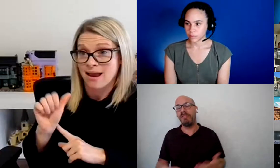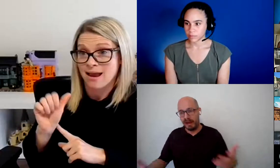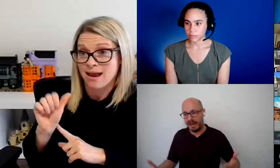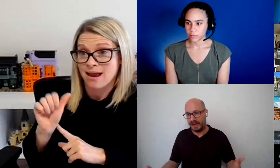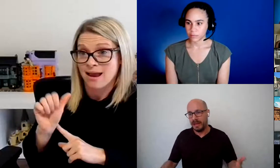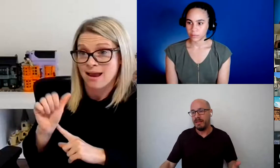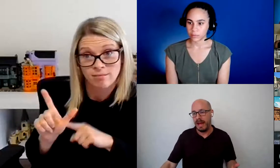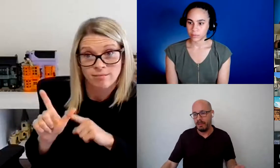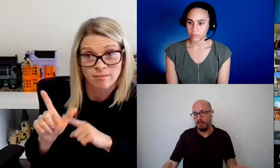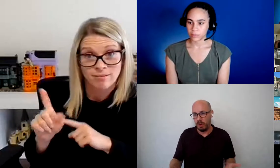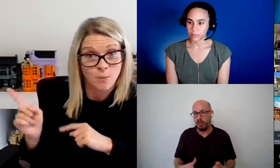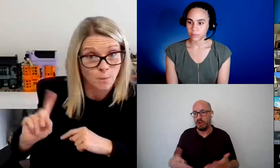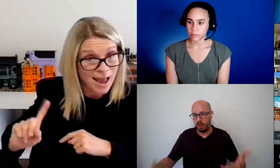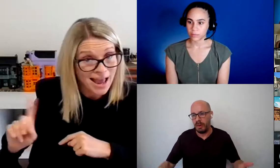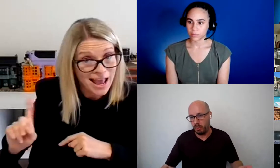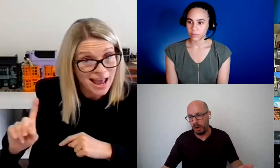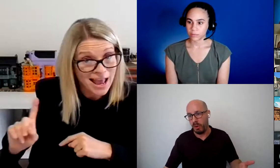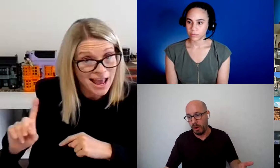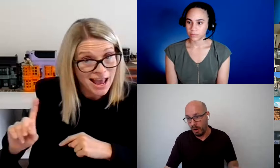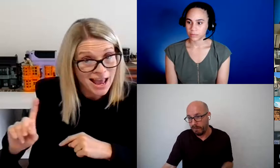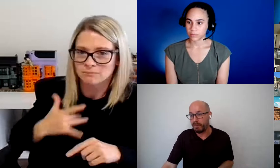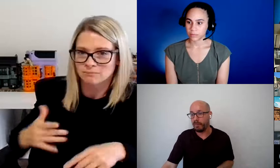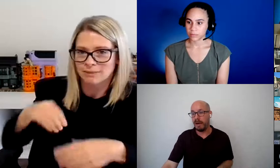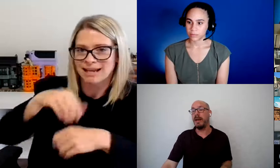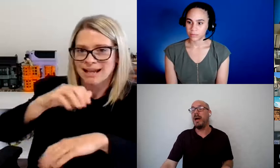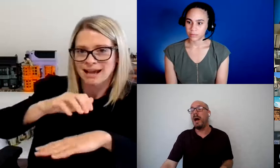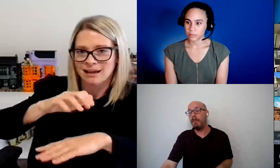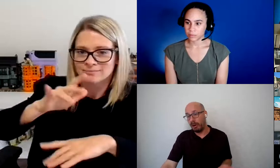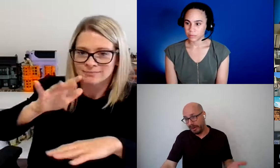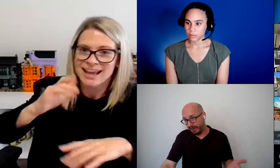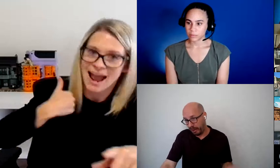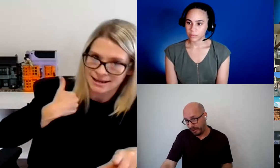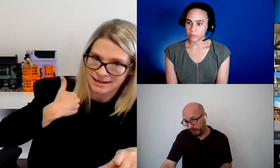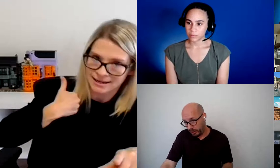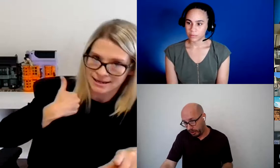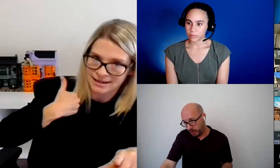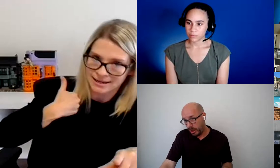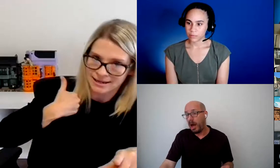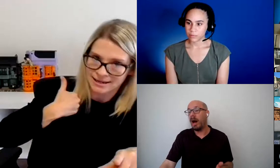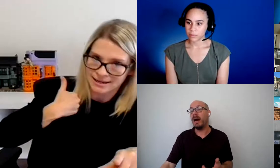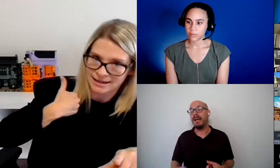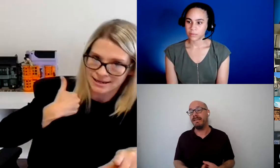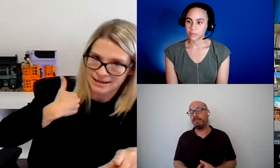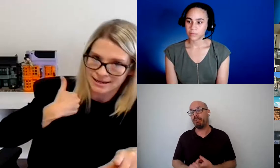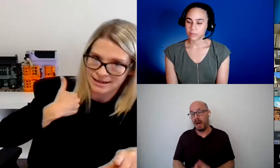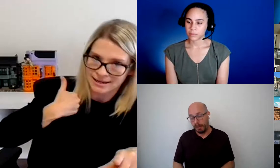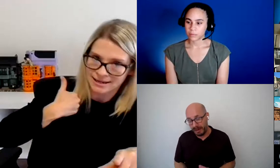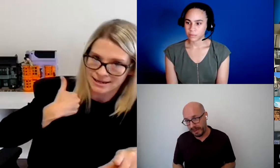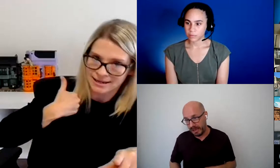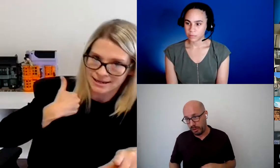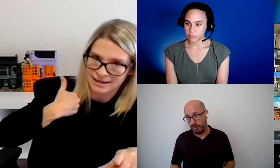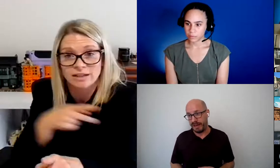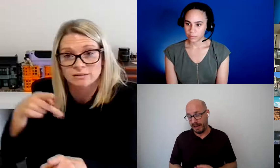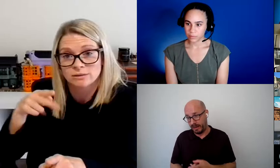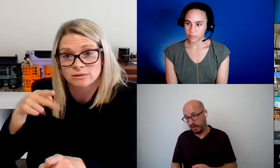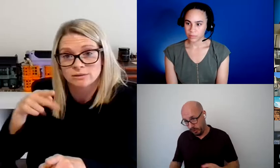of signing that, you know, would show that where you are, right? American Sign Language is predominantly used in